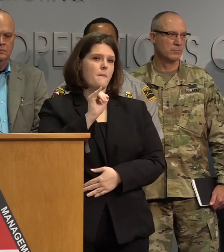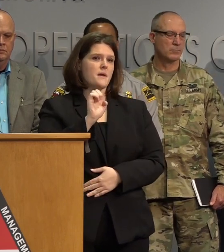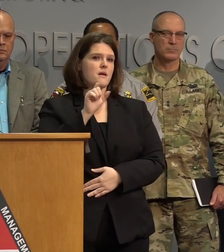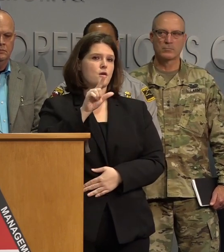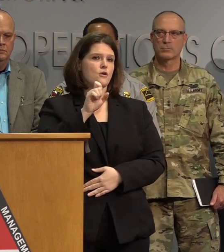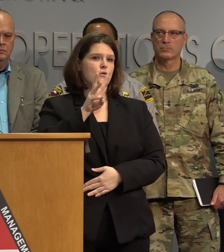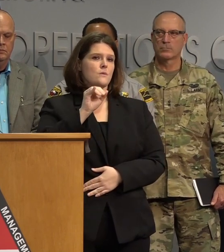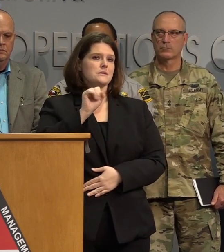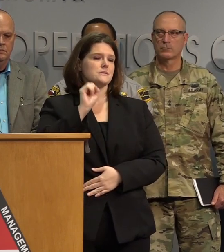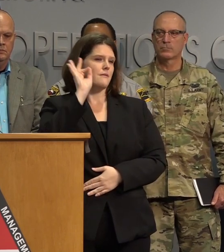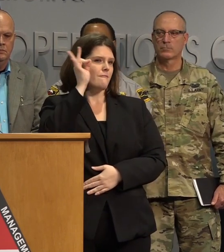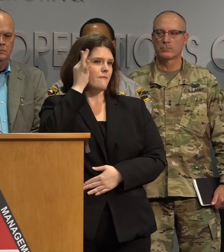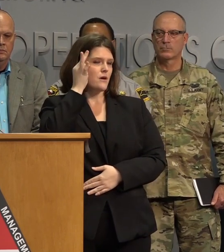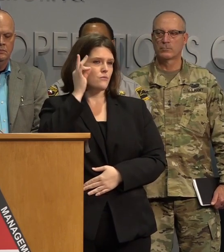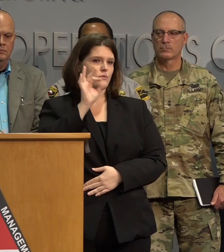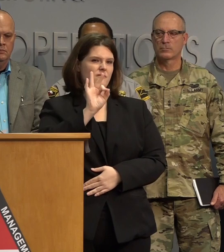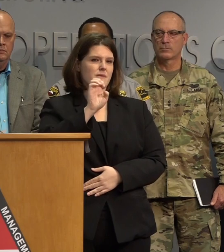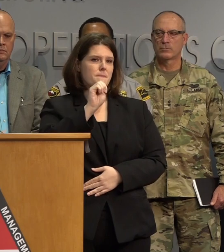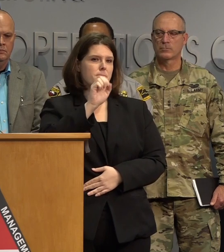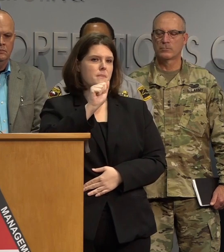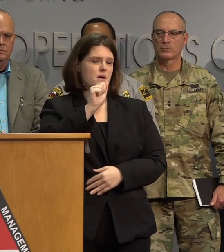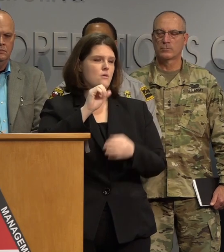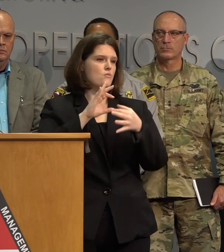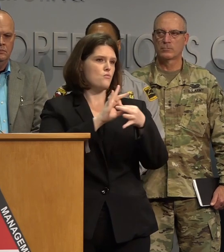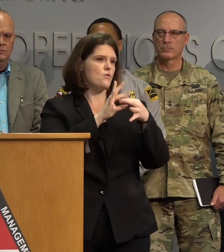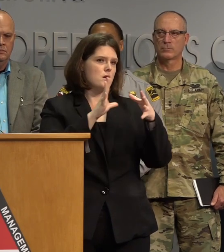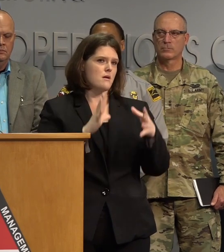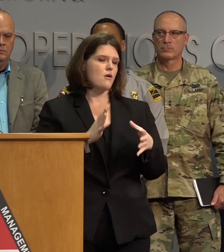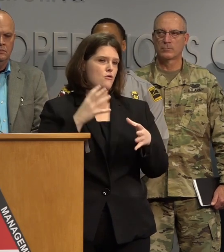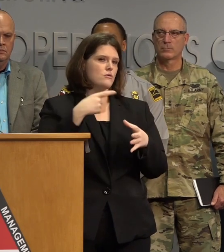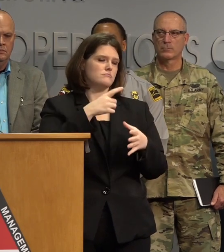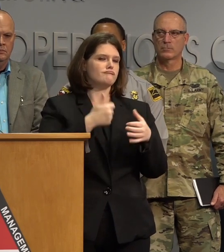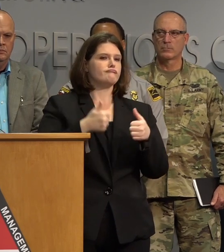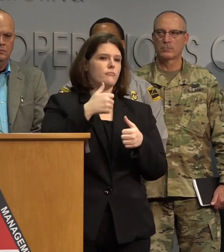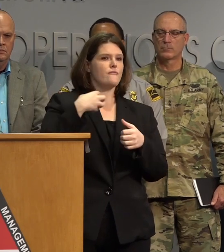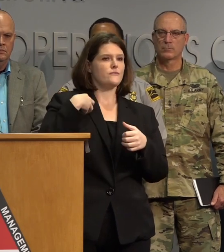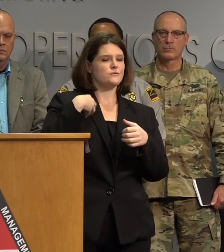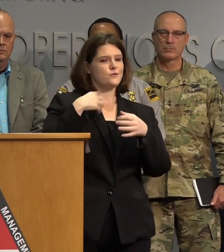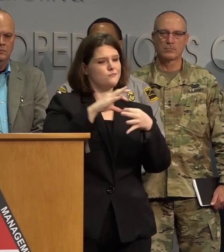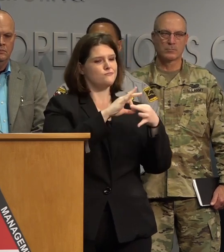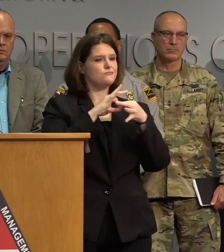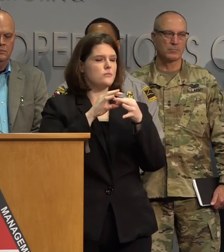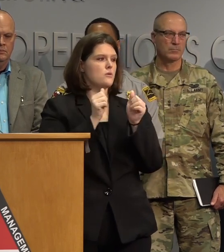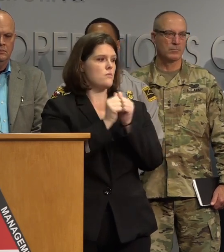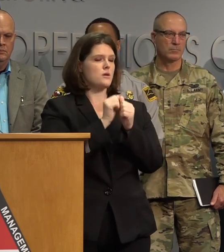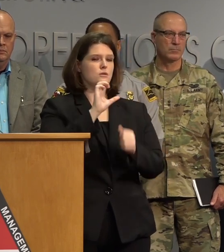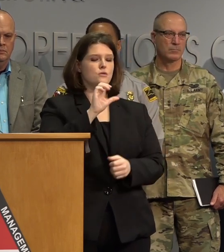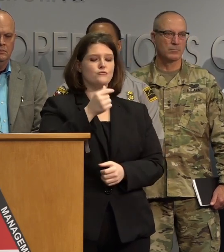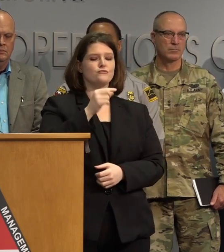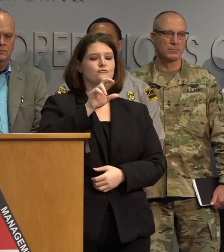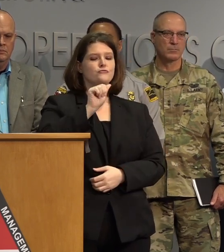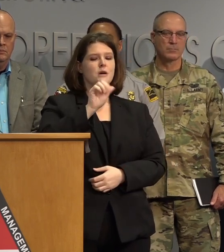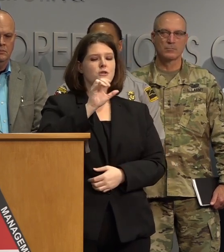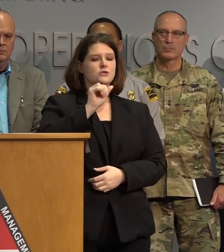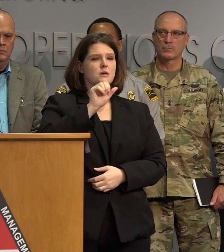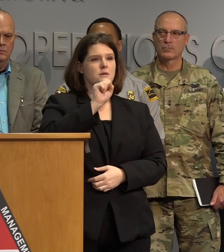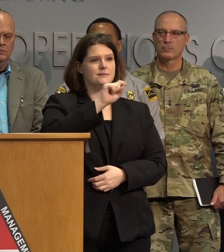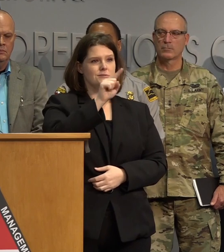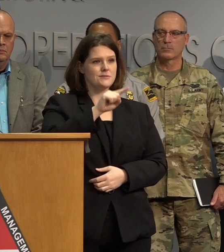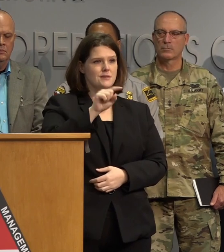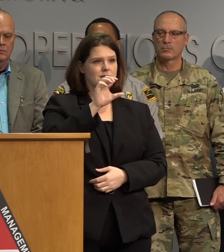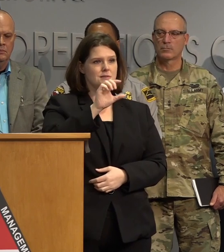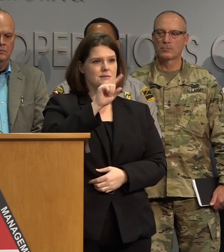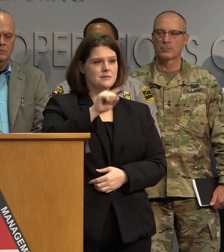Lewis, our FEMA Federal Coordinating Officer, along with Gracia Check. And we